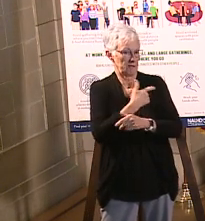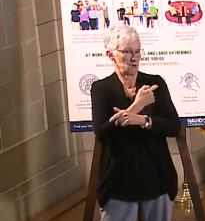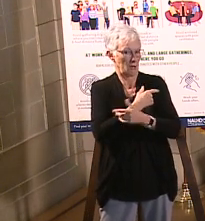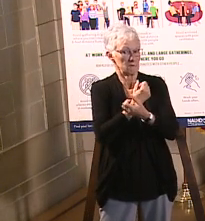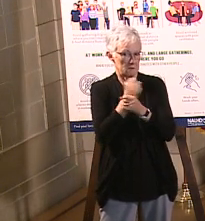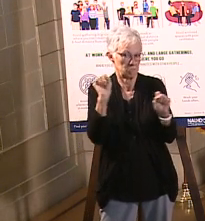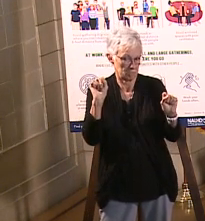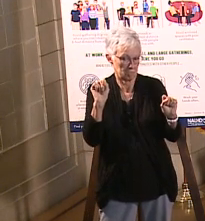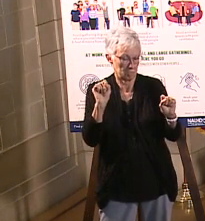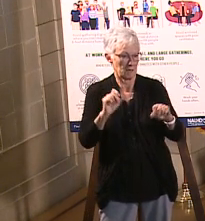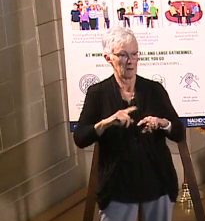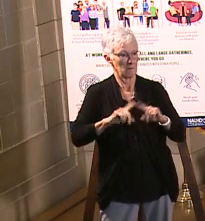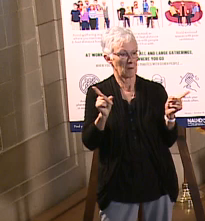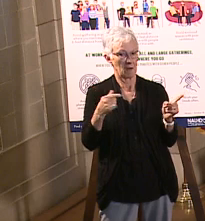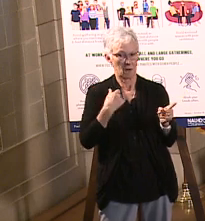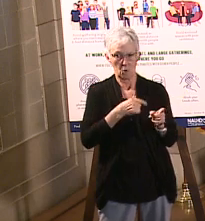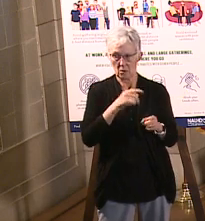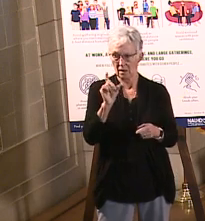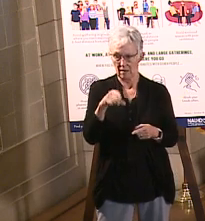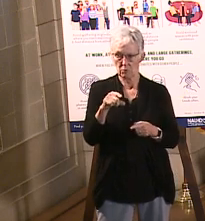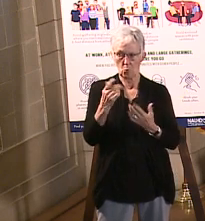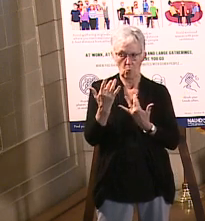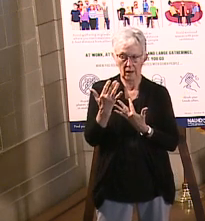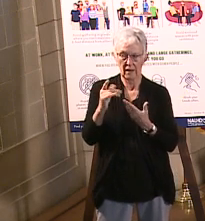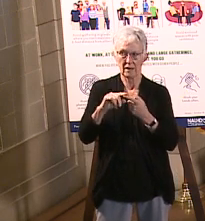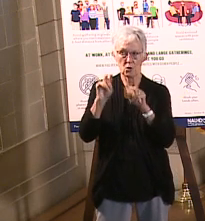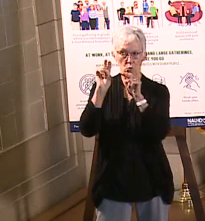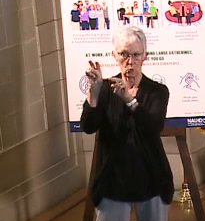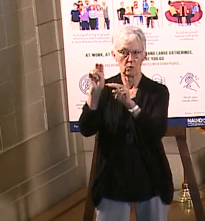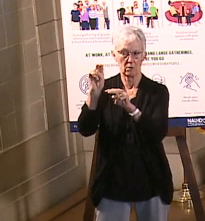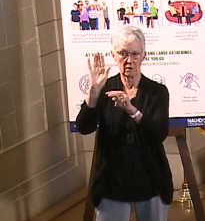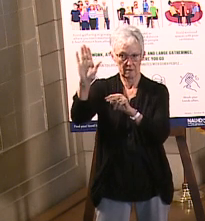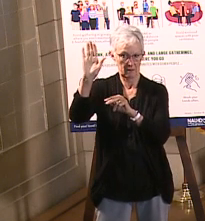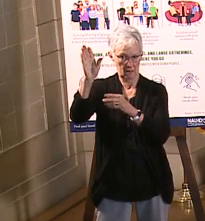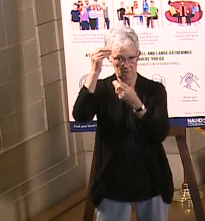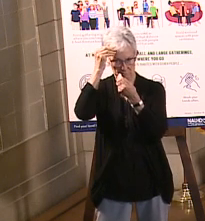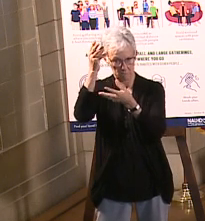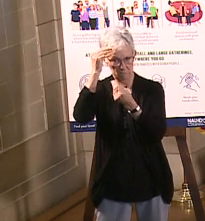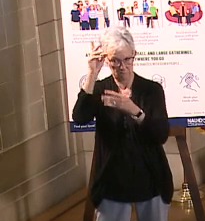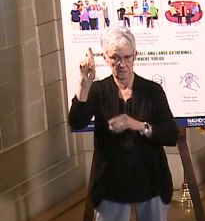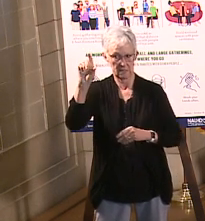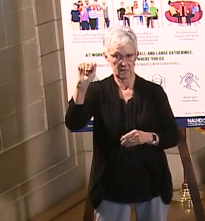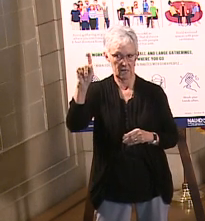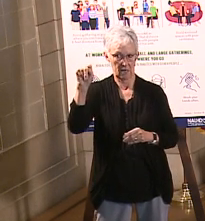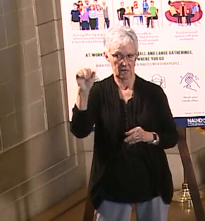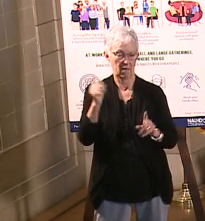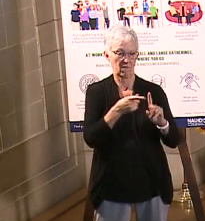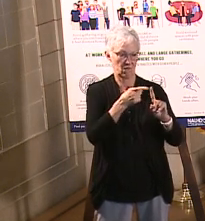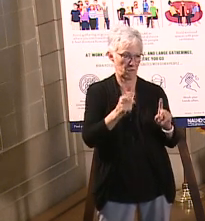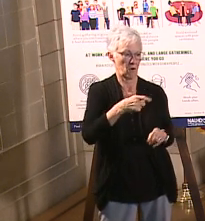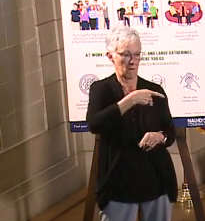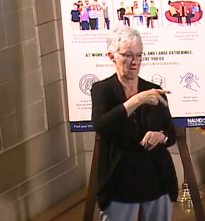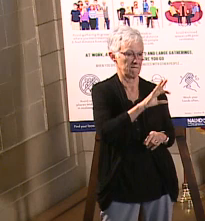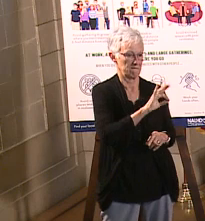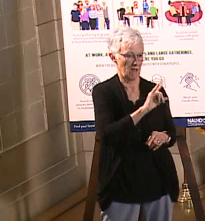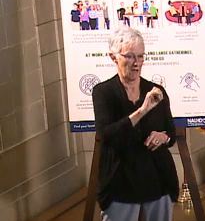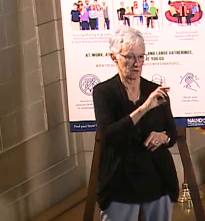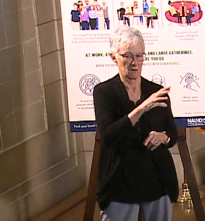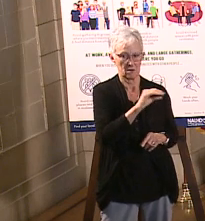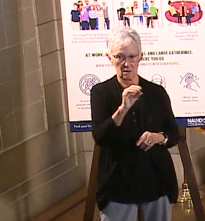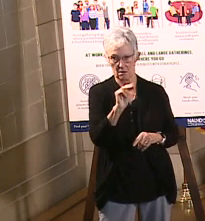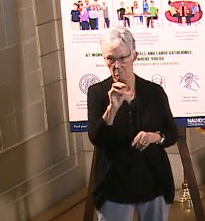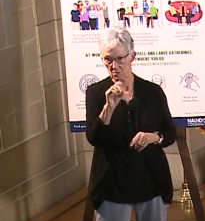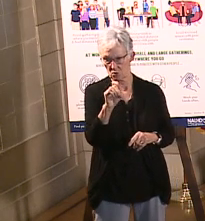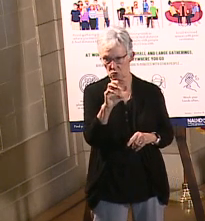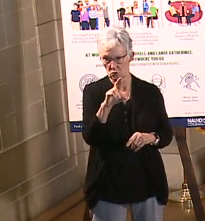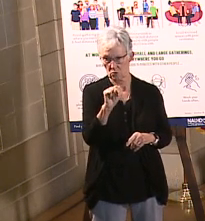start talking about the efficacy and so forth, and how, and all the safety and side effects and things like that. Because as Dr. Antone pointed out, that'll